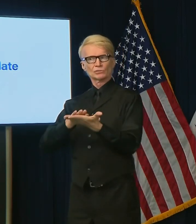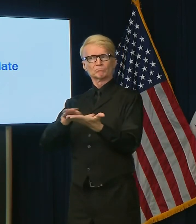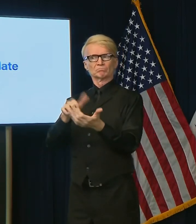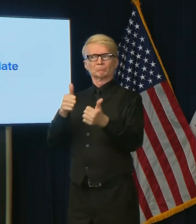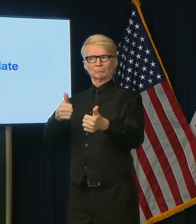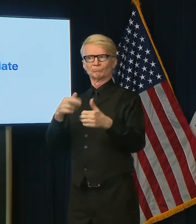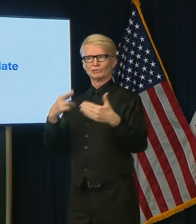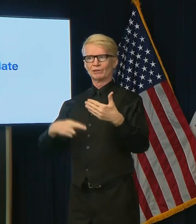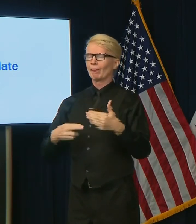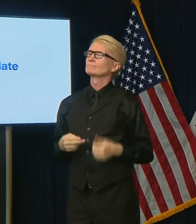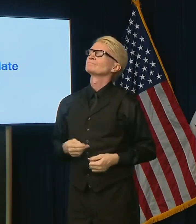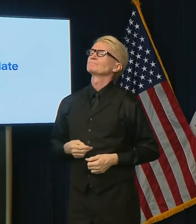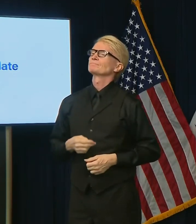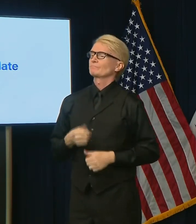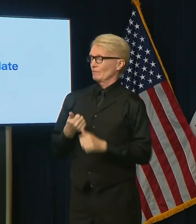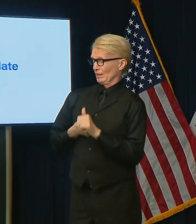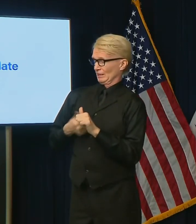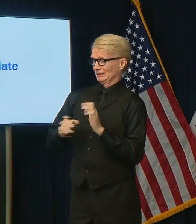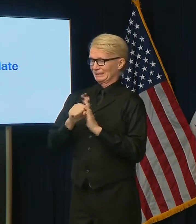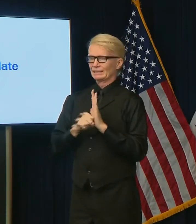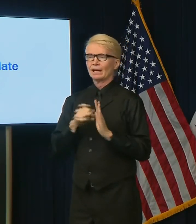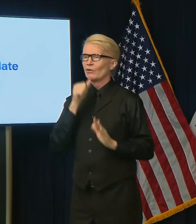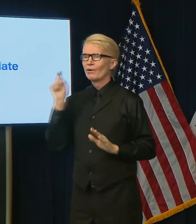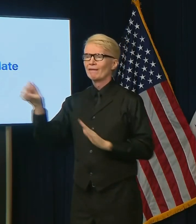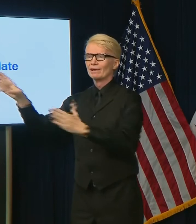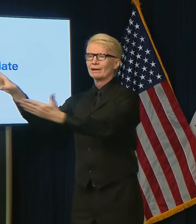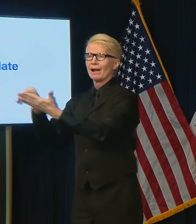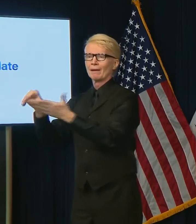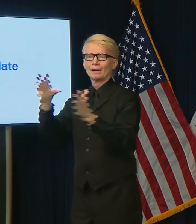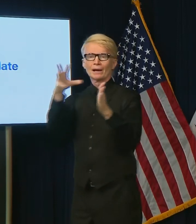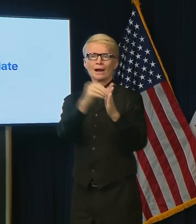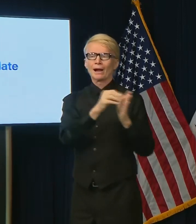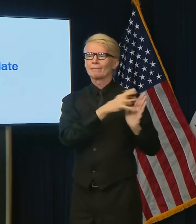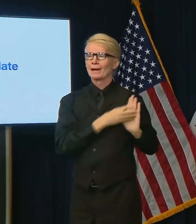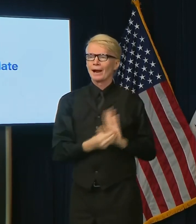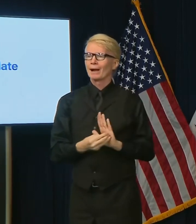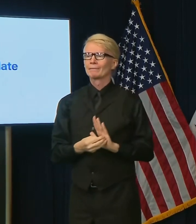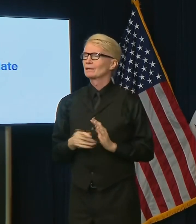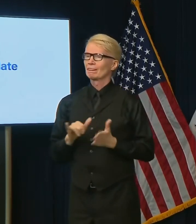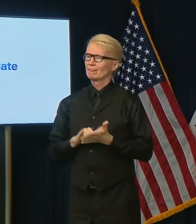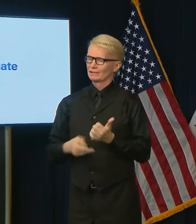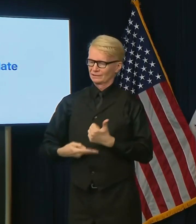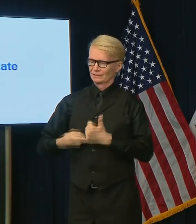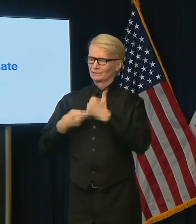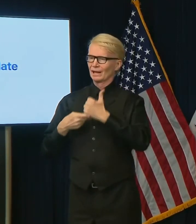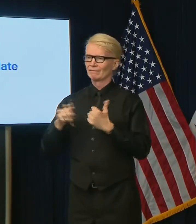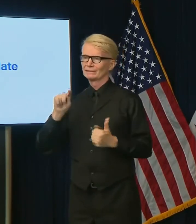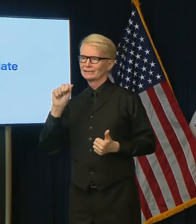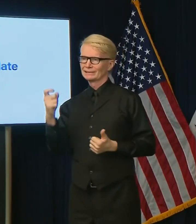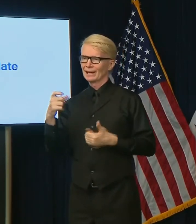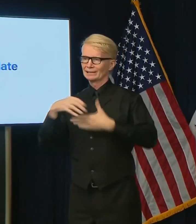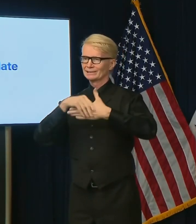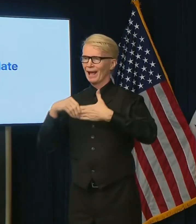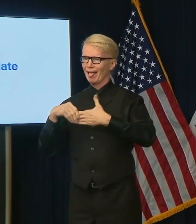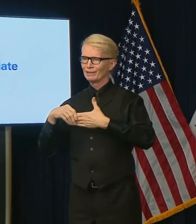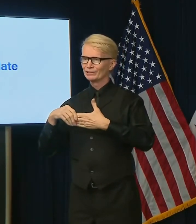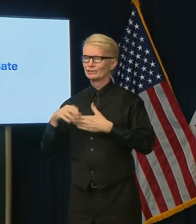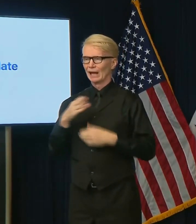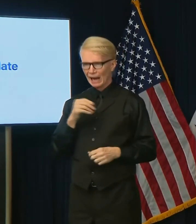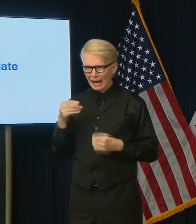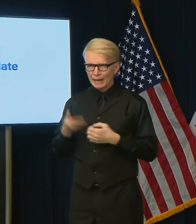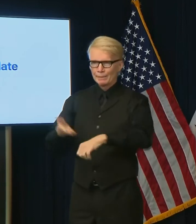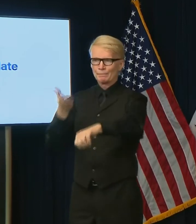quickly, every state didn't have to try and replicate the same work, saving taxpayer dollars and improving testing